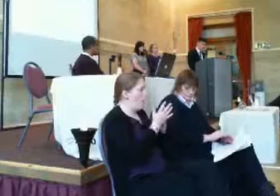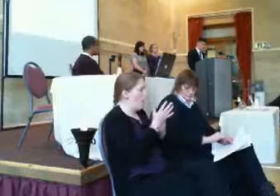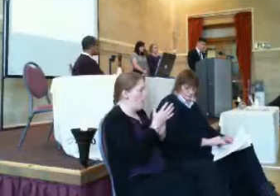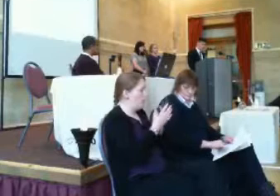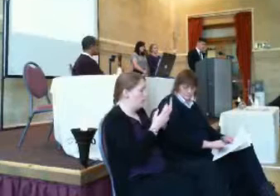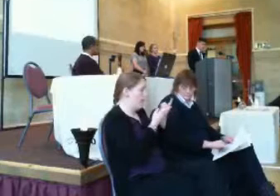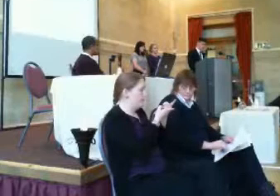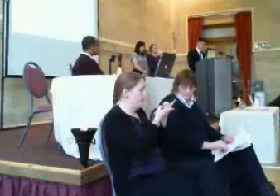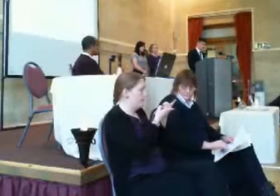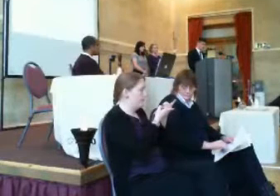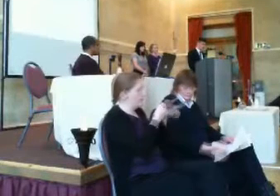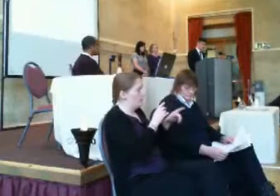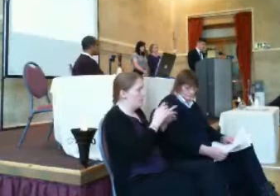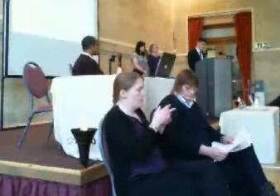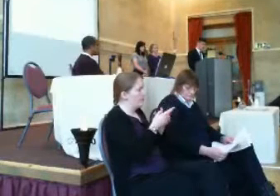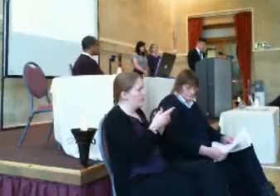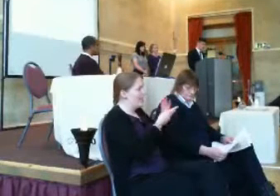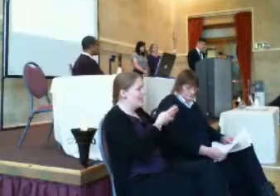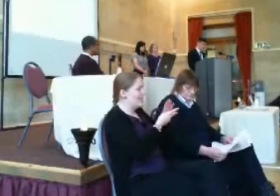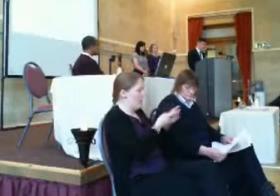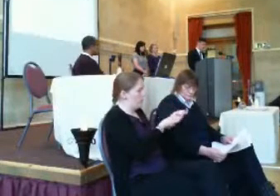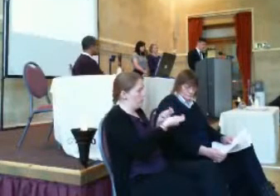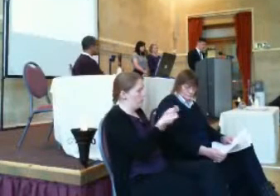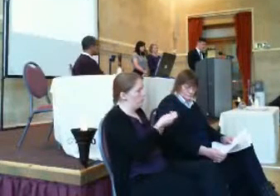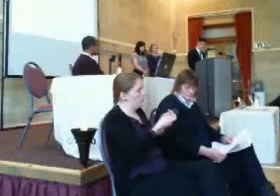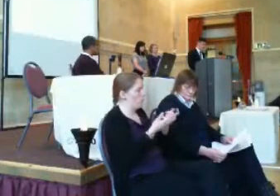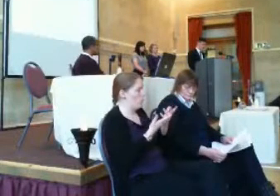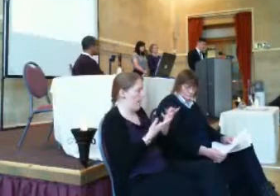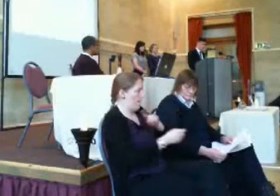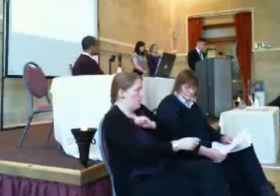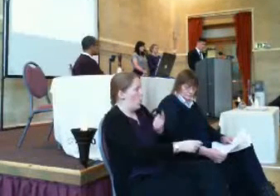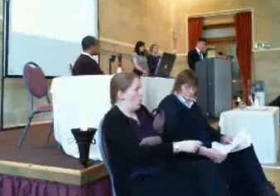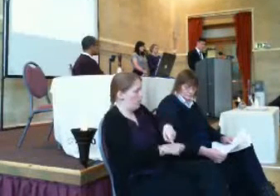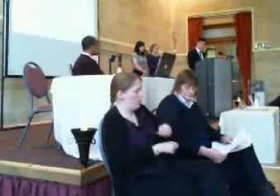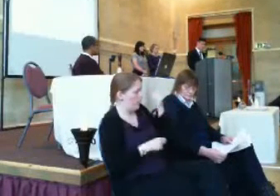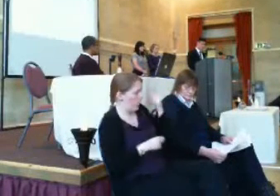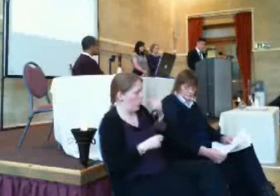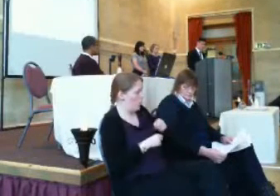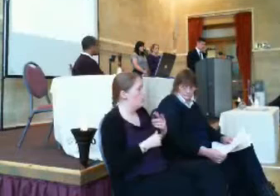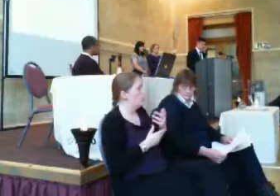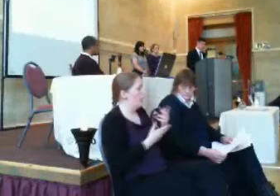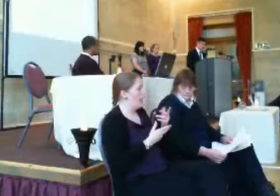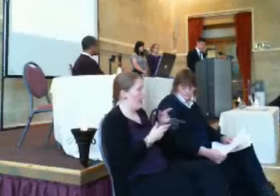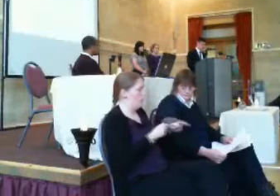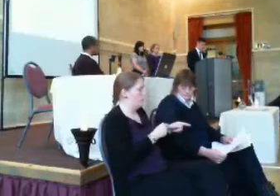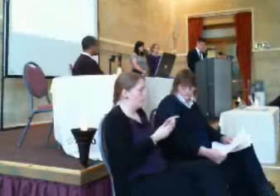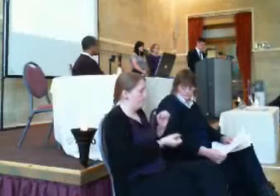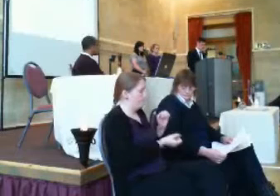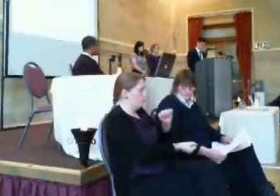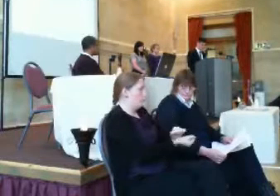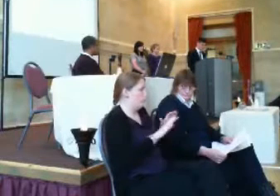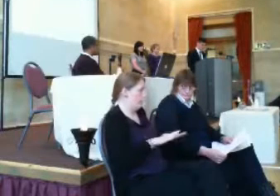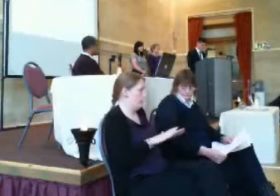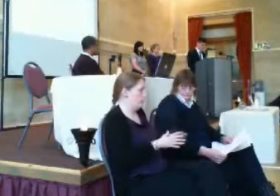camp and who had been second in command of one of the mass work camps in Poland, lies today in a British prison cage.